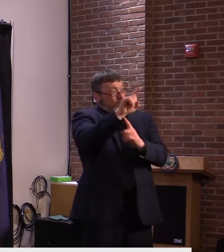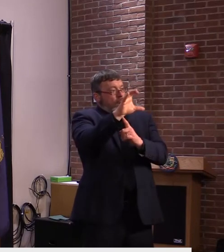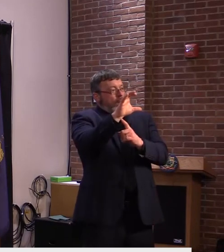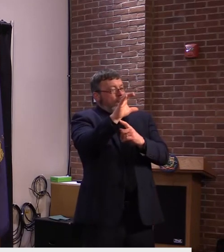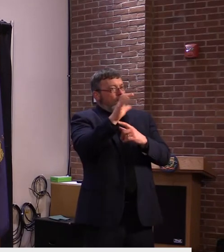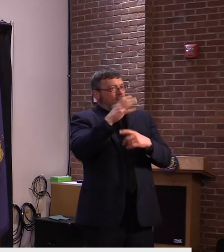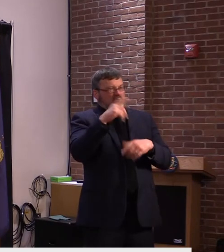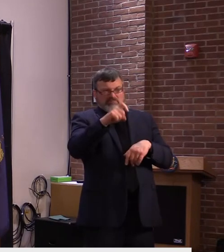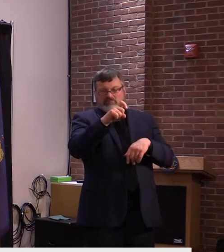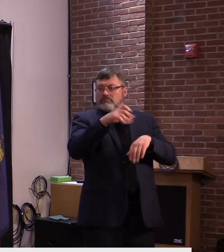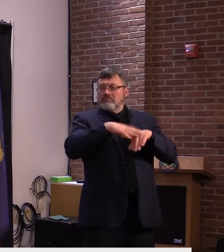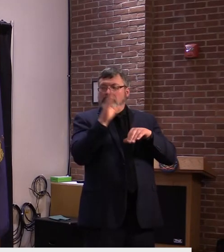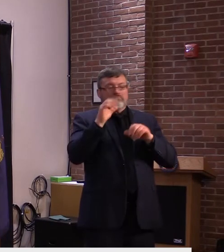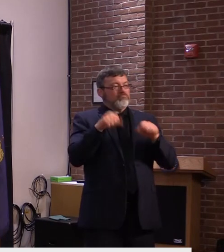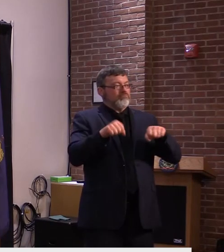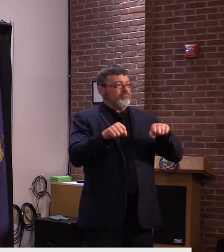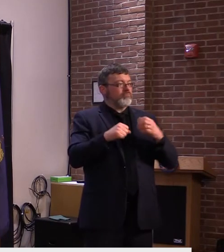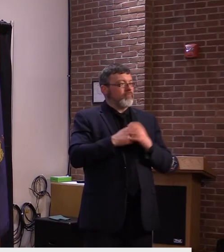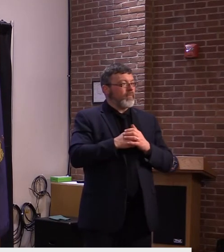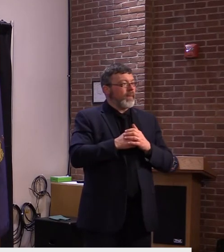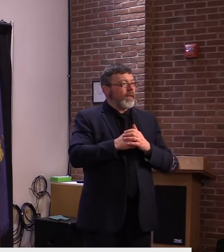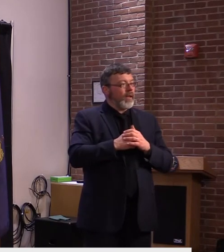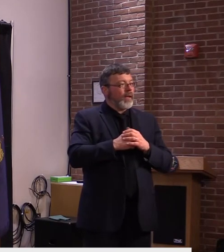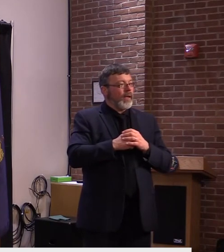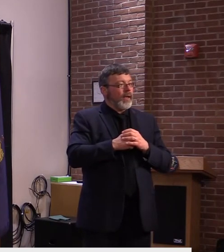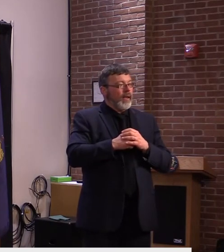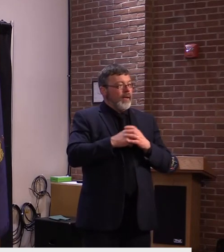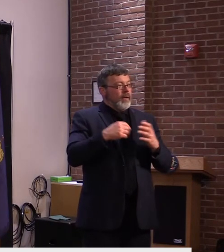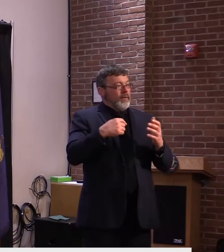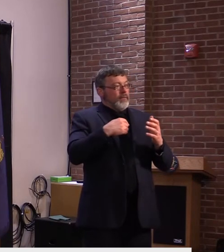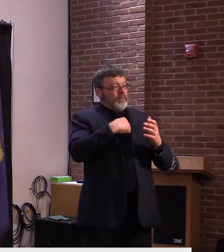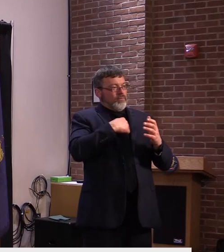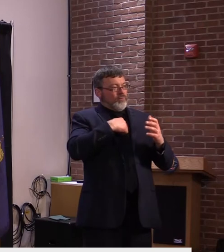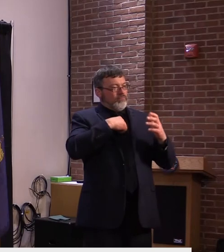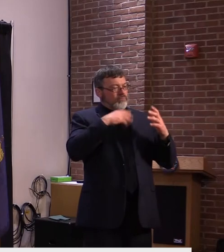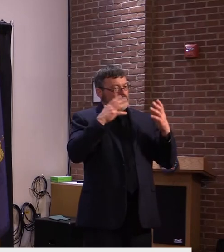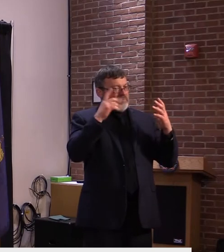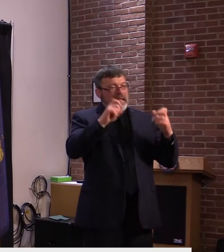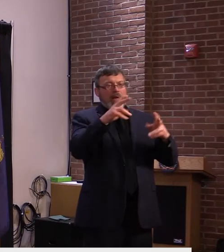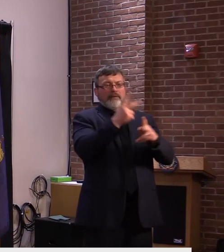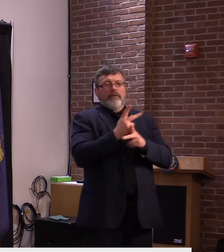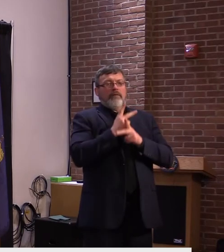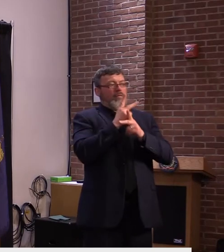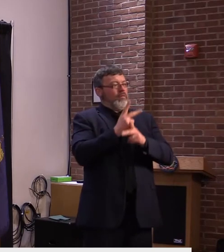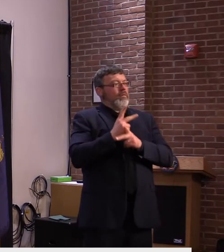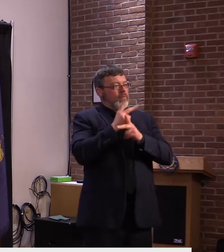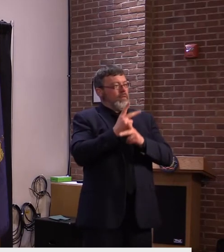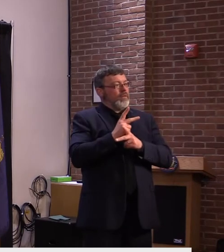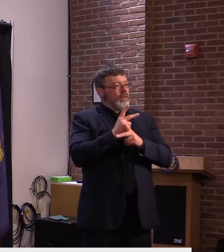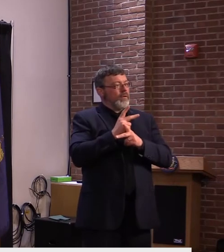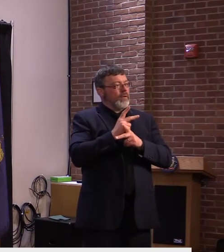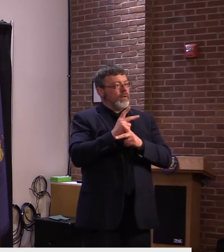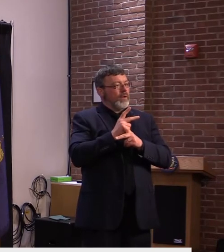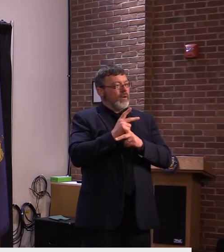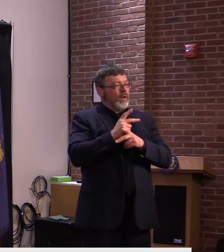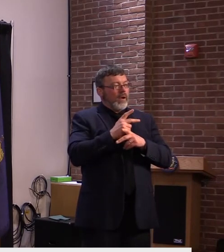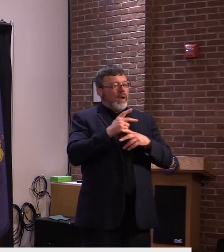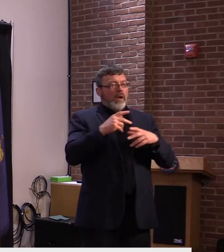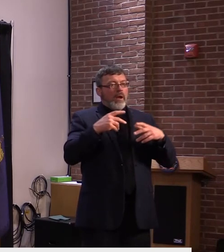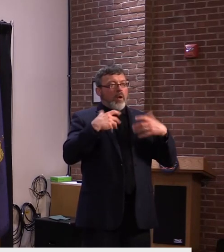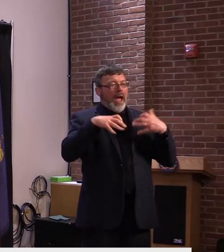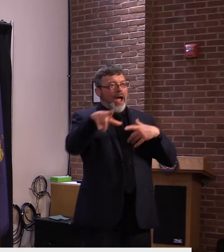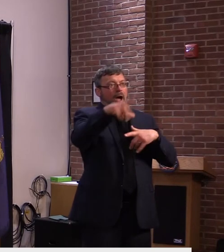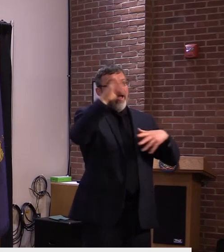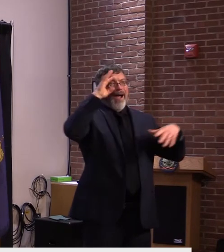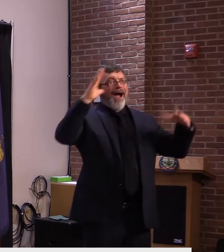and safe side caution suggests that we not be over optimistic or hasty in saying